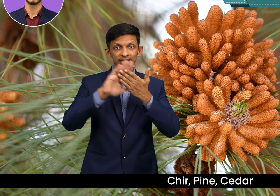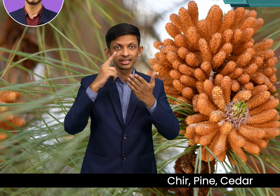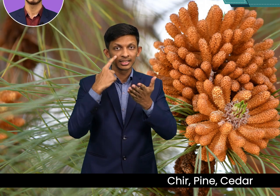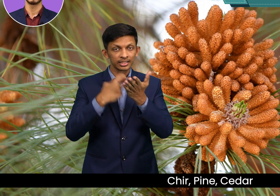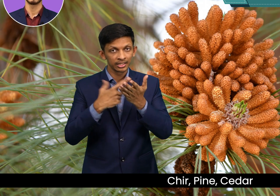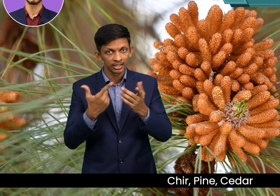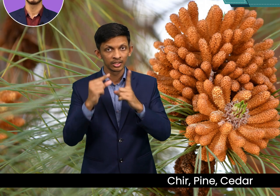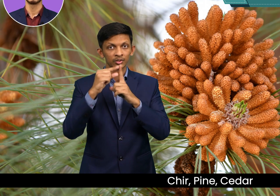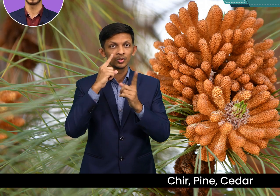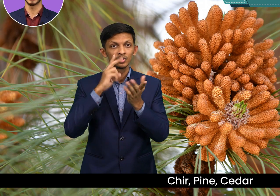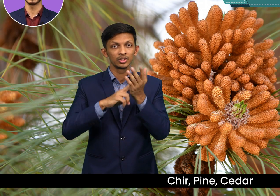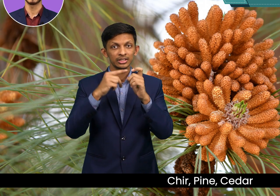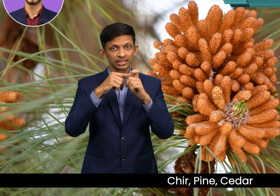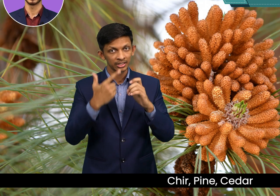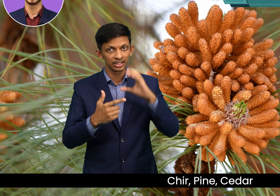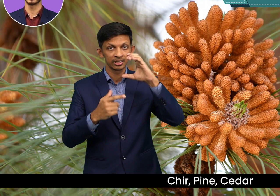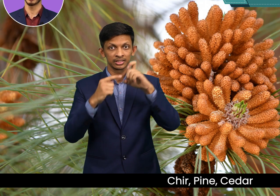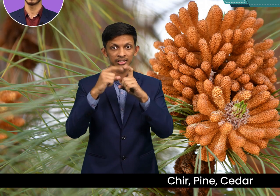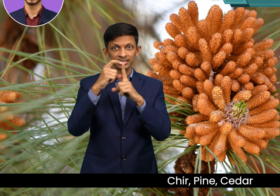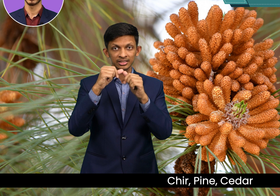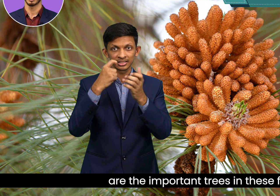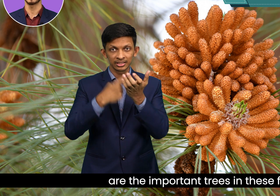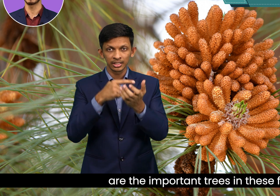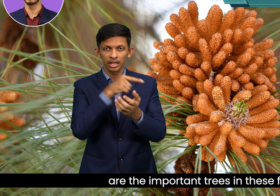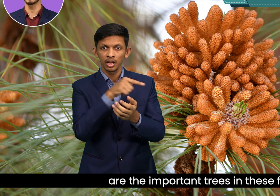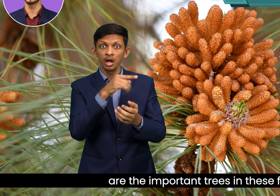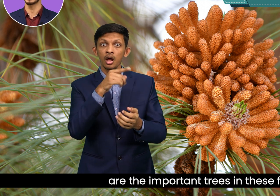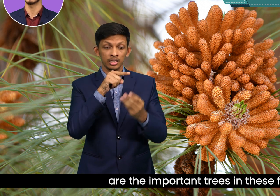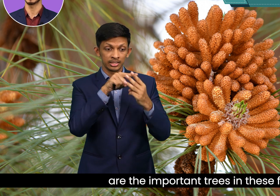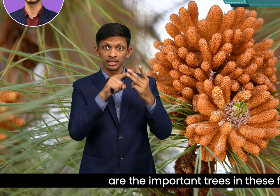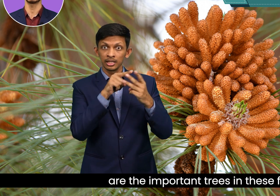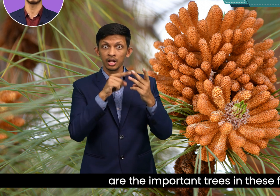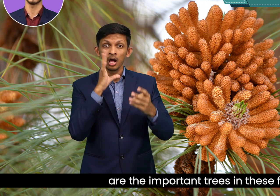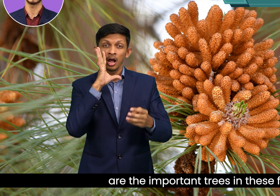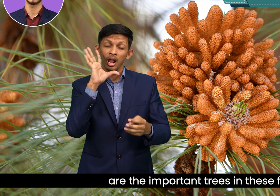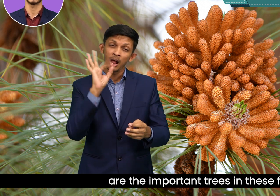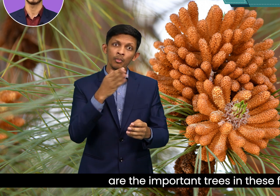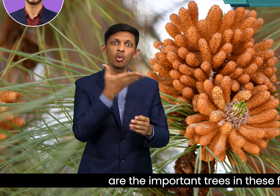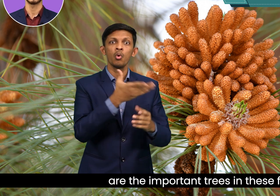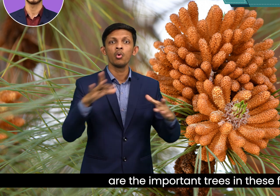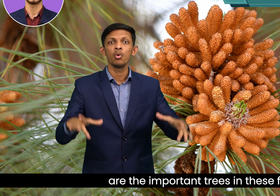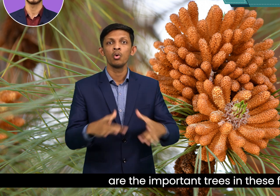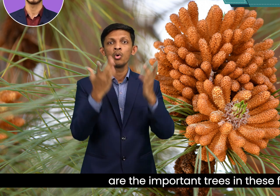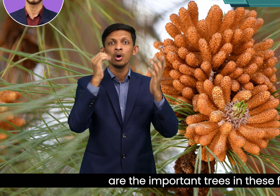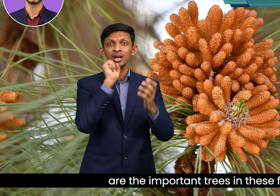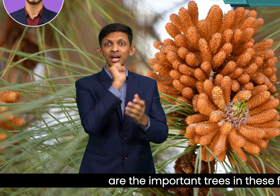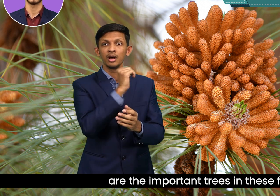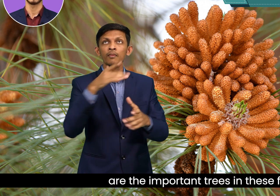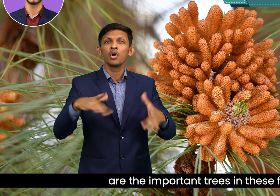Chir, pine, cedar are the important trees in these forests.